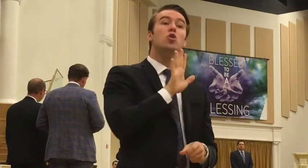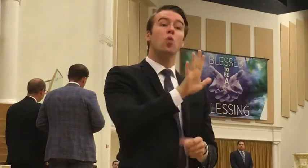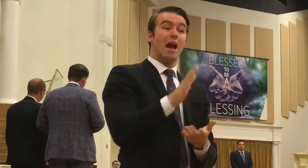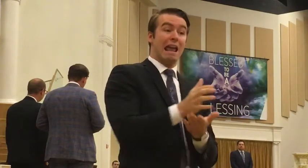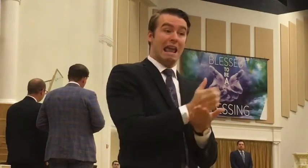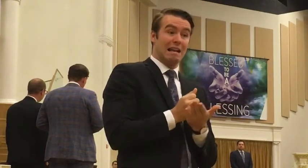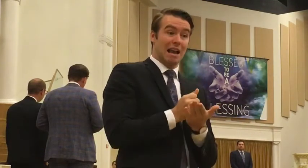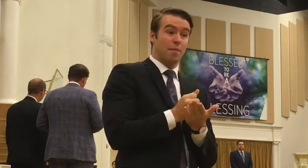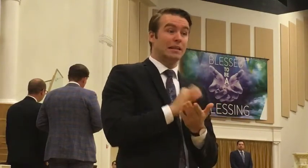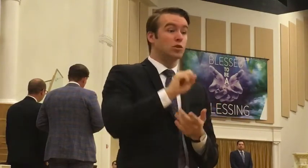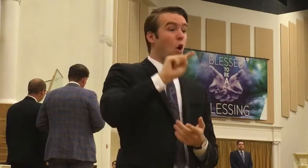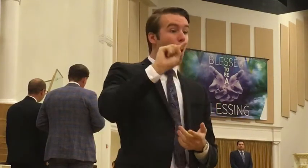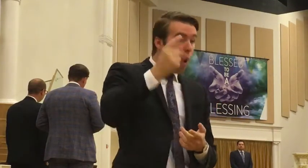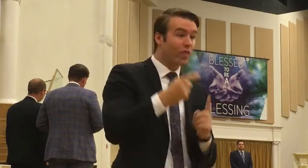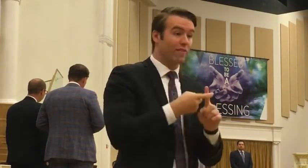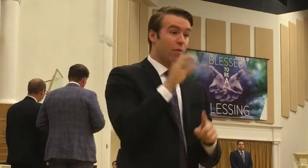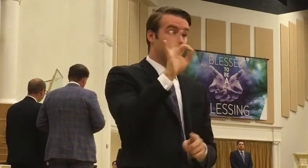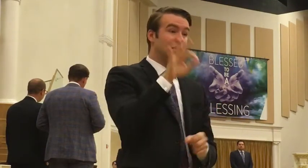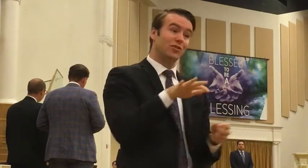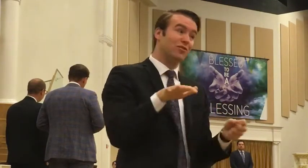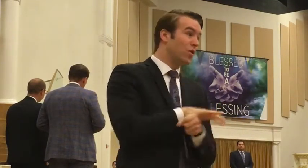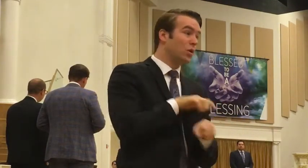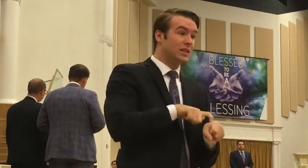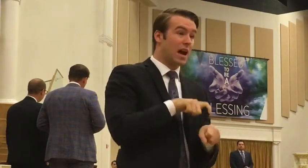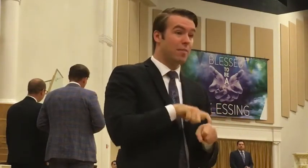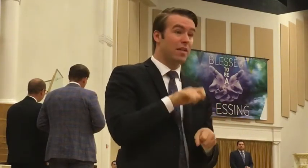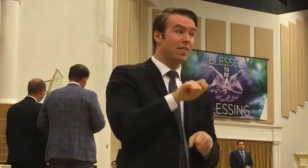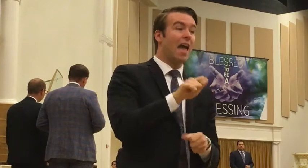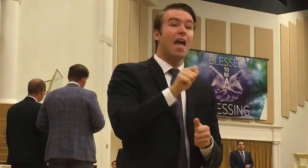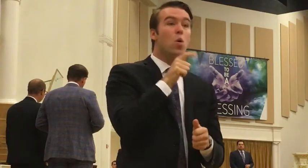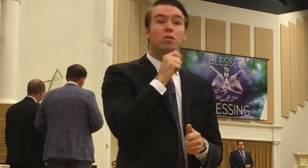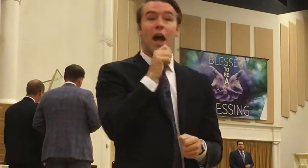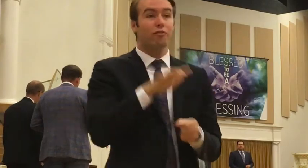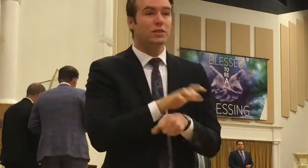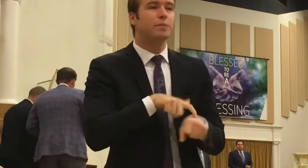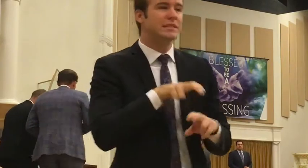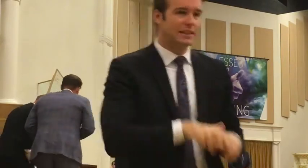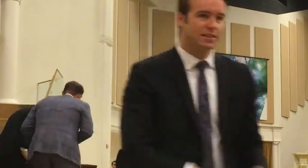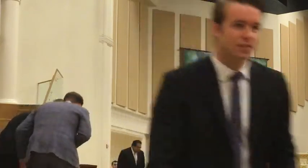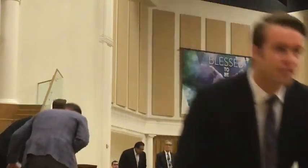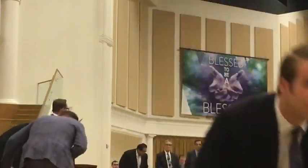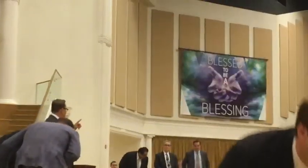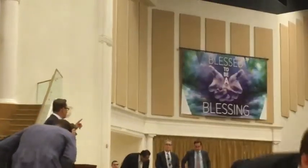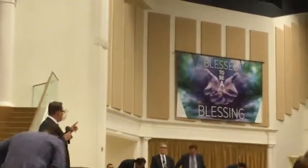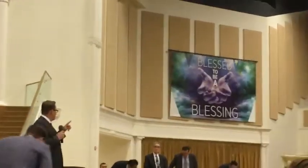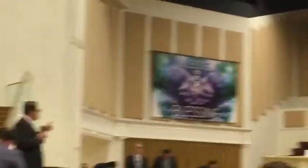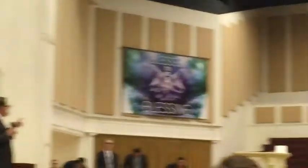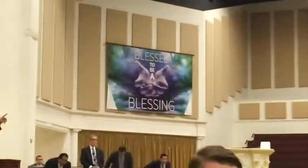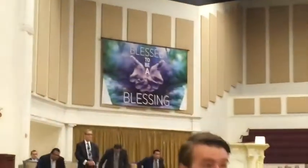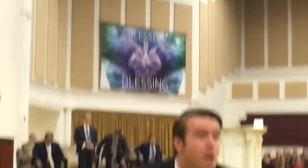is derived of your preaching ministry. That's all I want standing. Everybody else sit down.